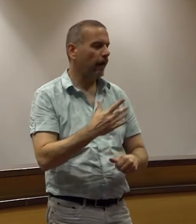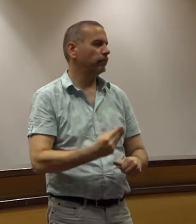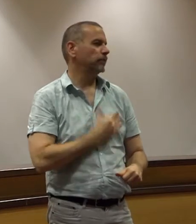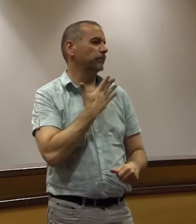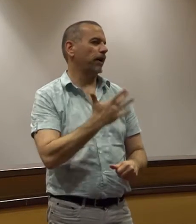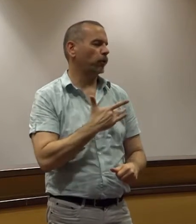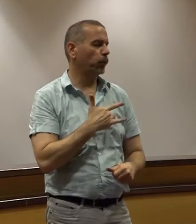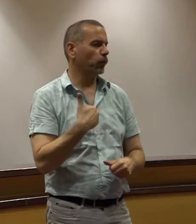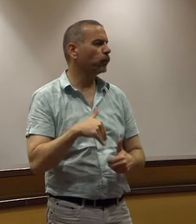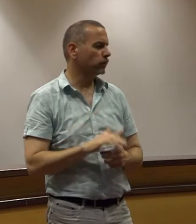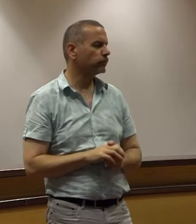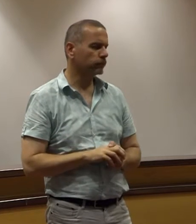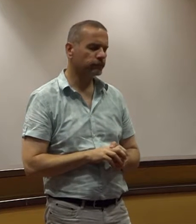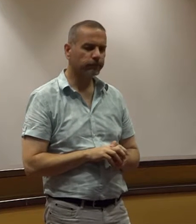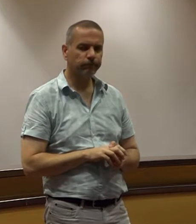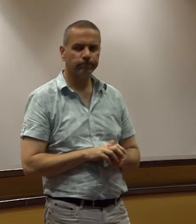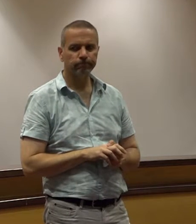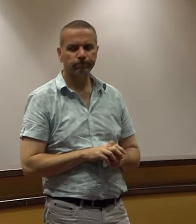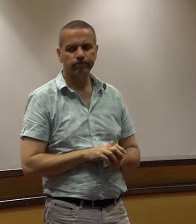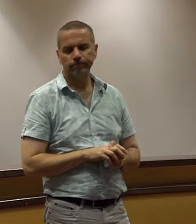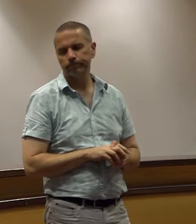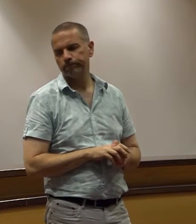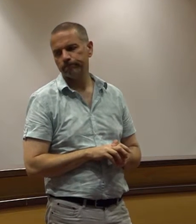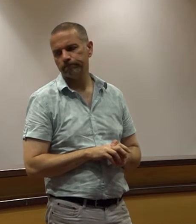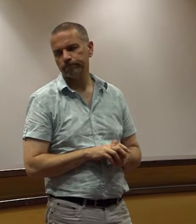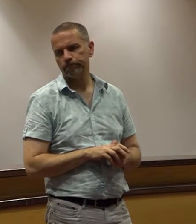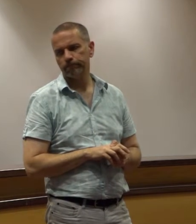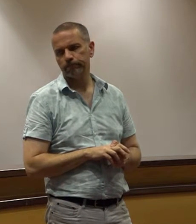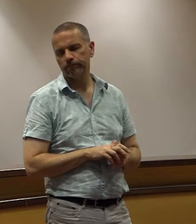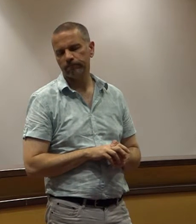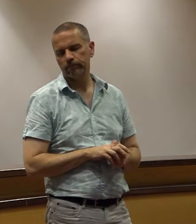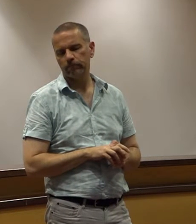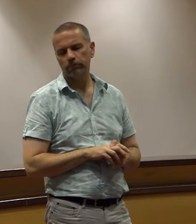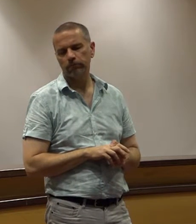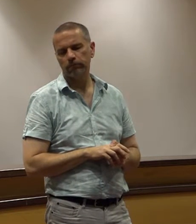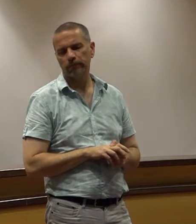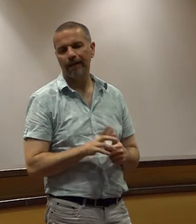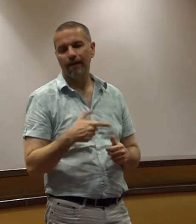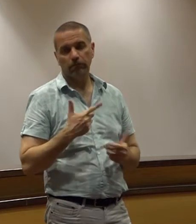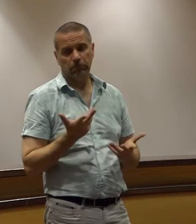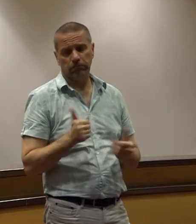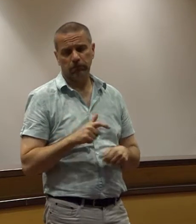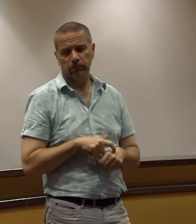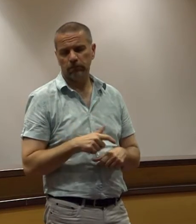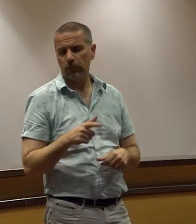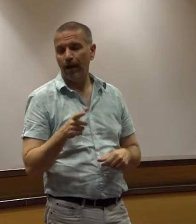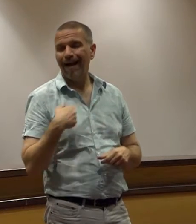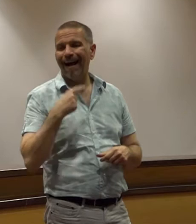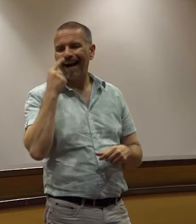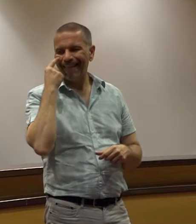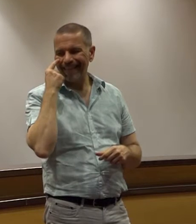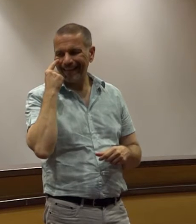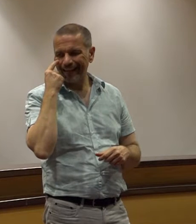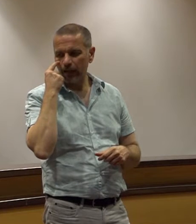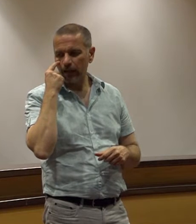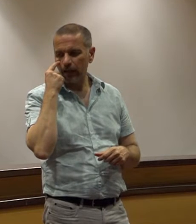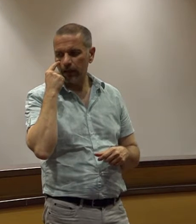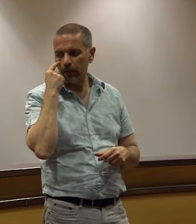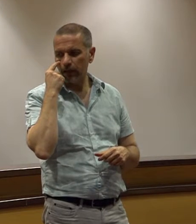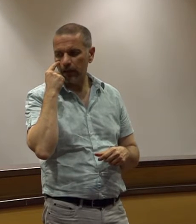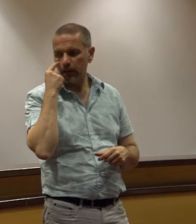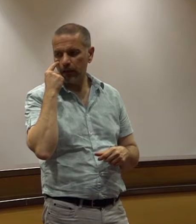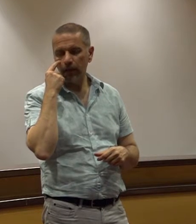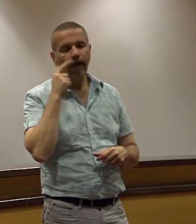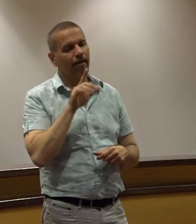hear. I think that immigration and diversity help strengthen our province, and they